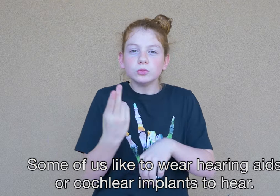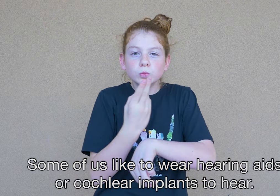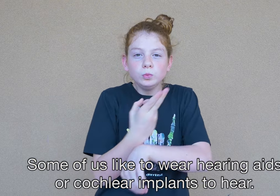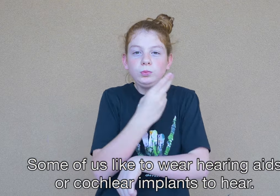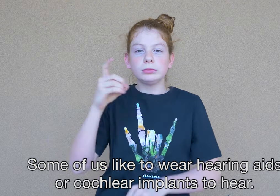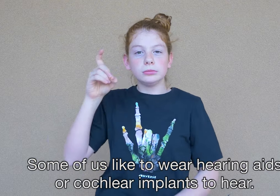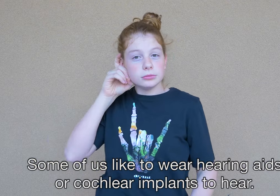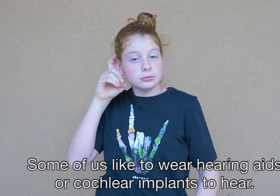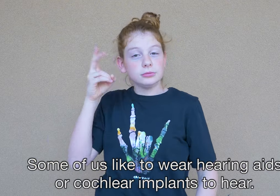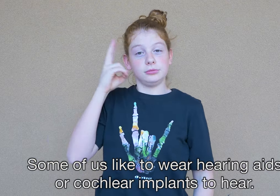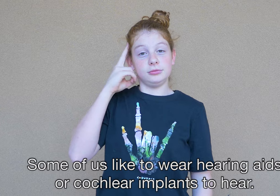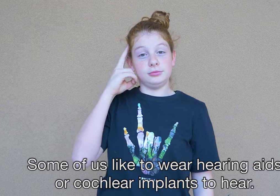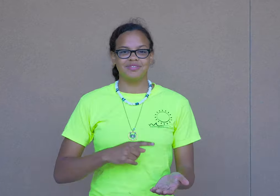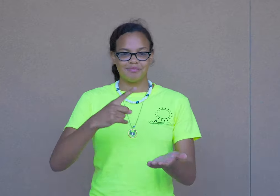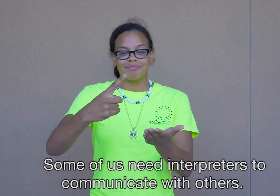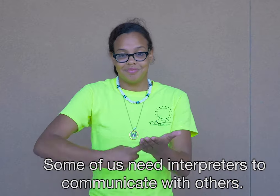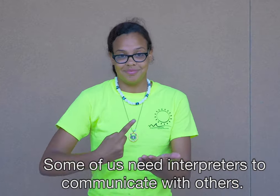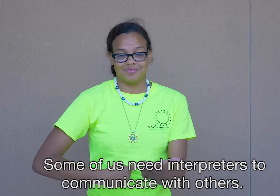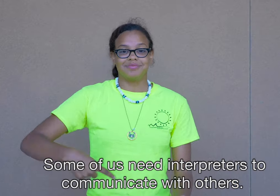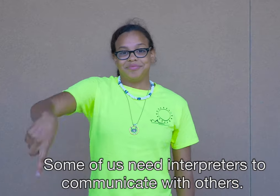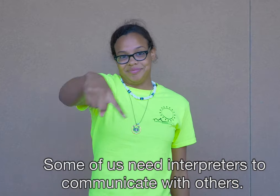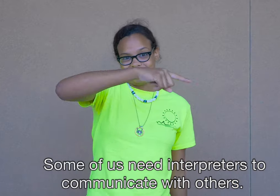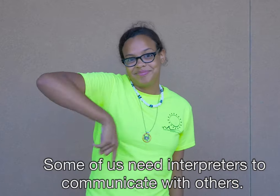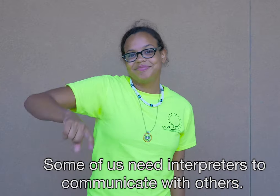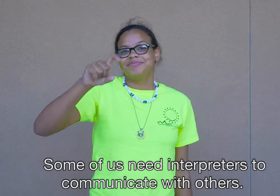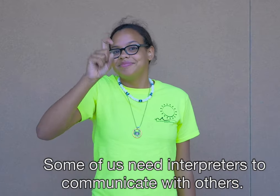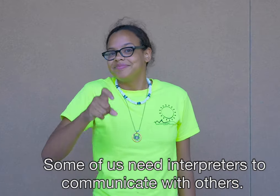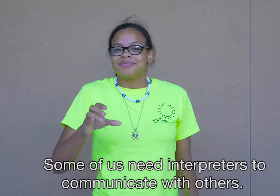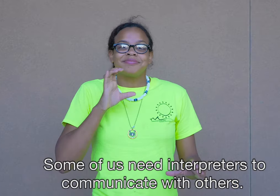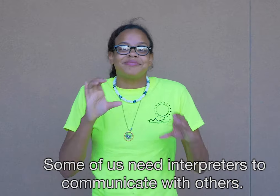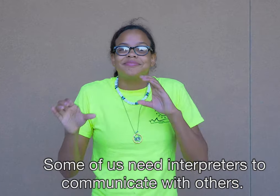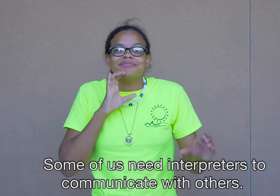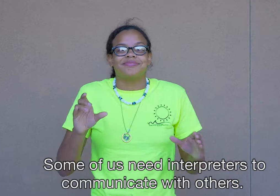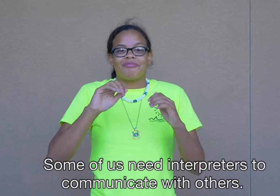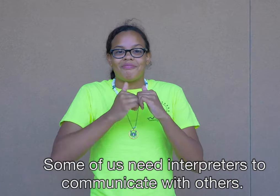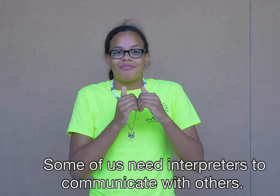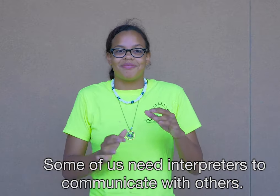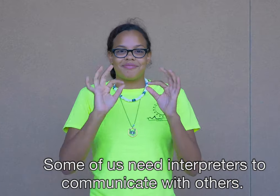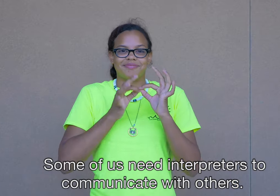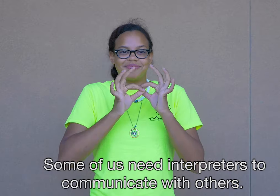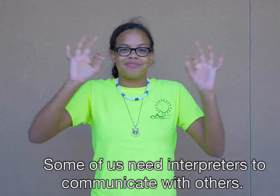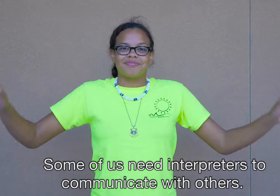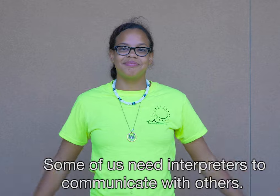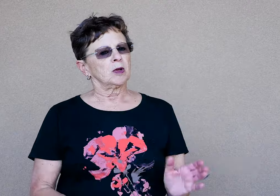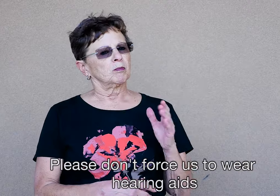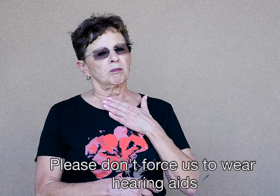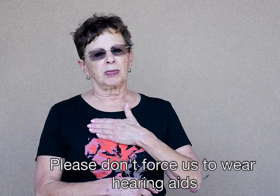hearing aids or cochlear implants to hear. Some of us need interpreters to communicate with others. Please